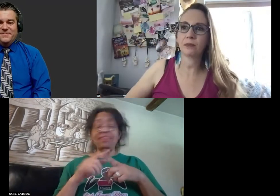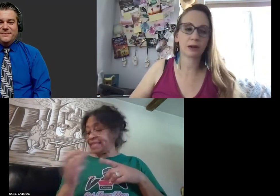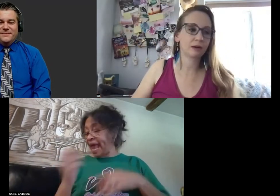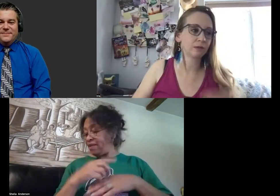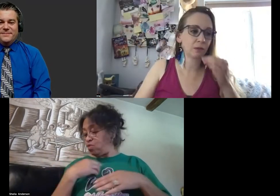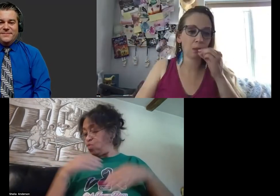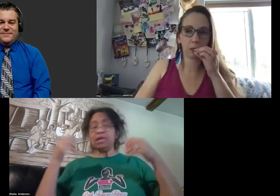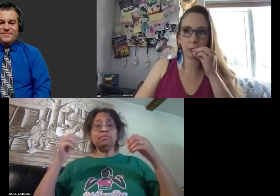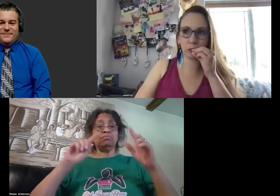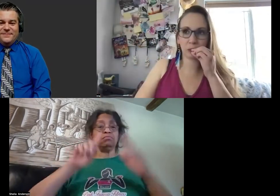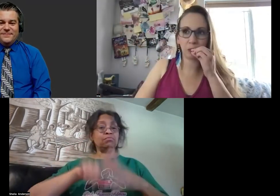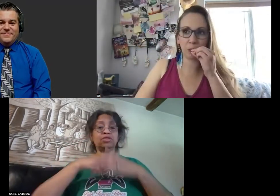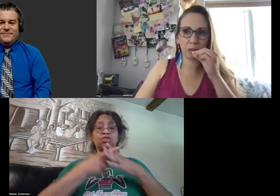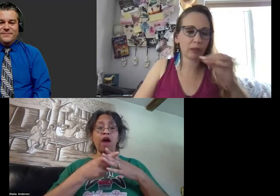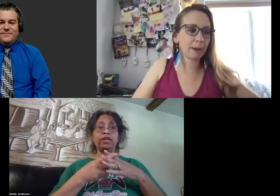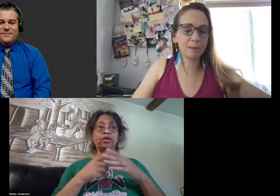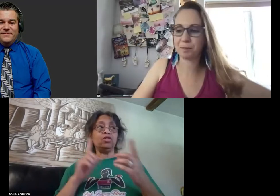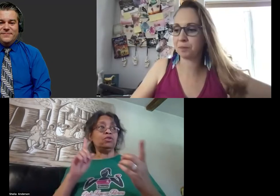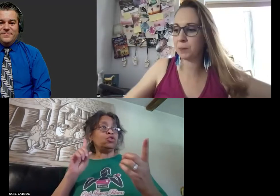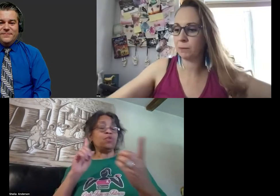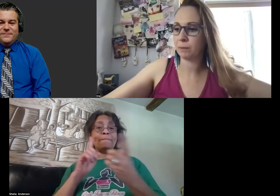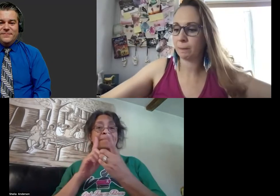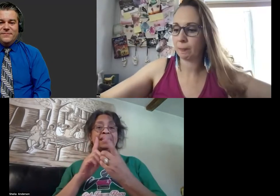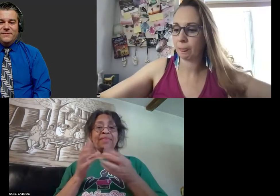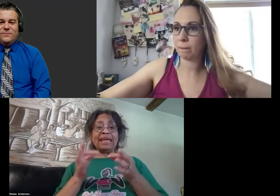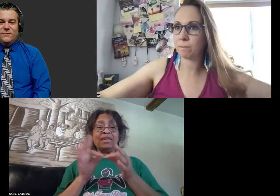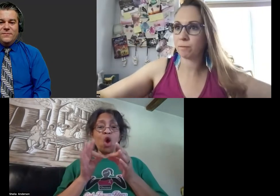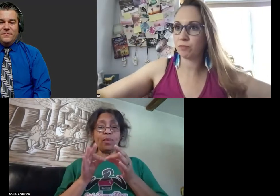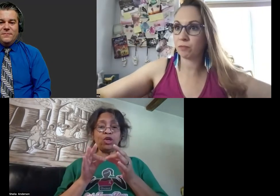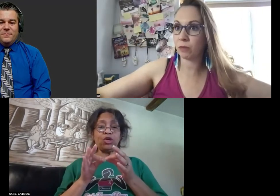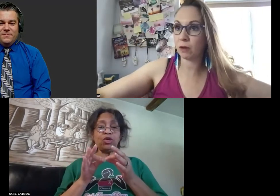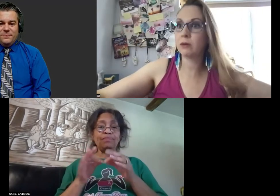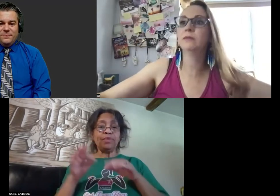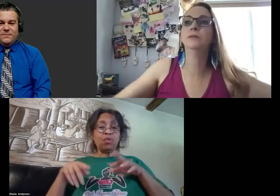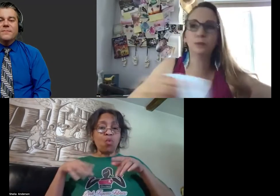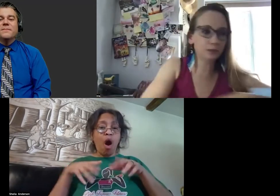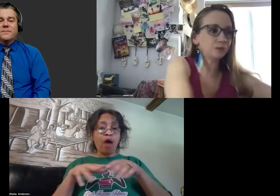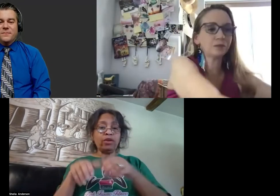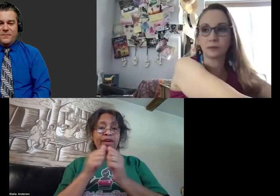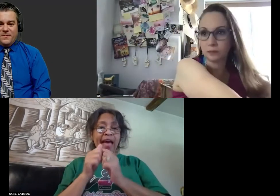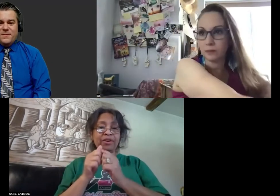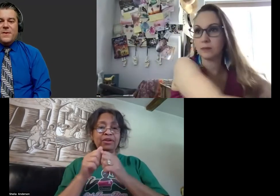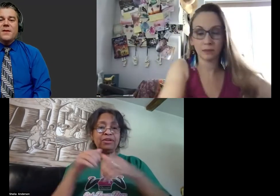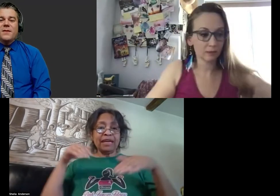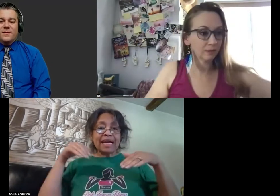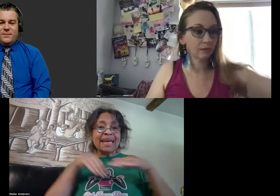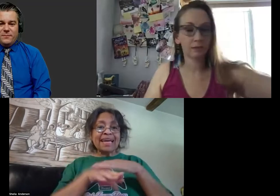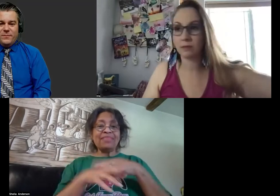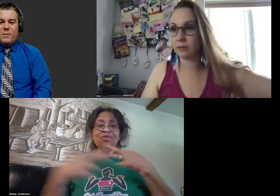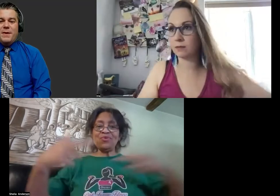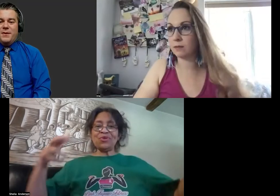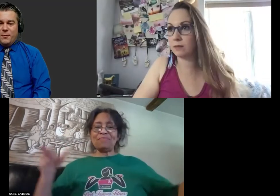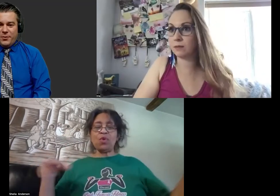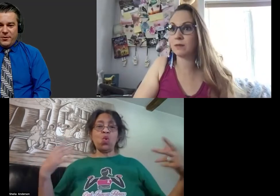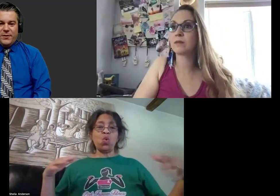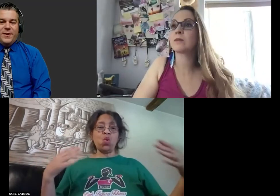And the day we started to meet the interpreter, walk together in the